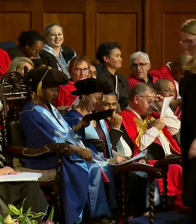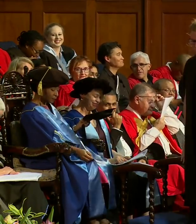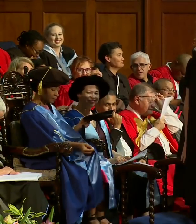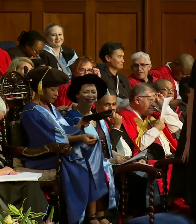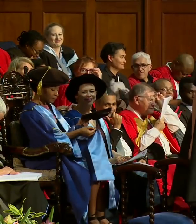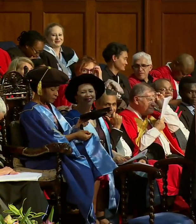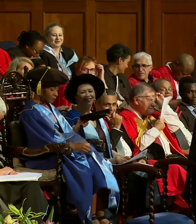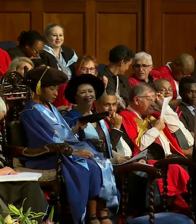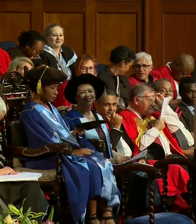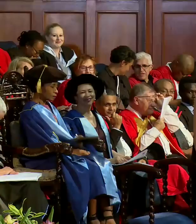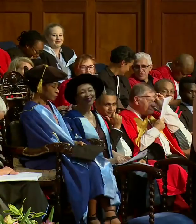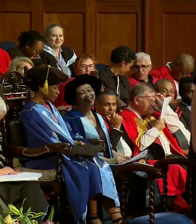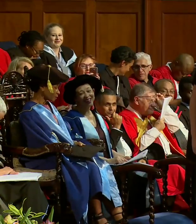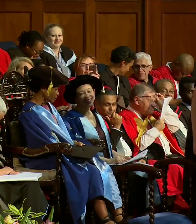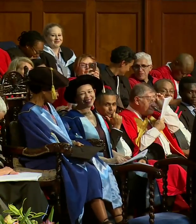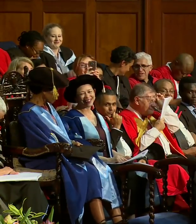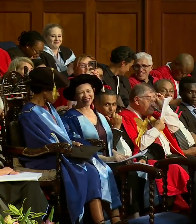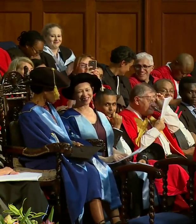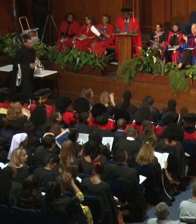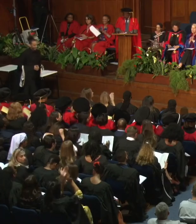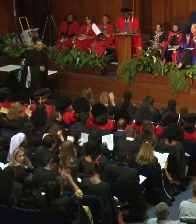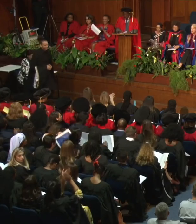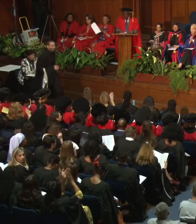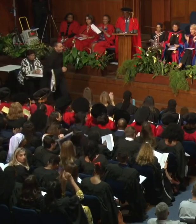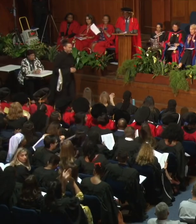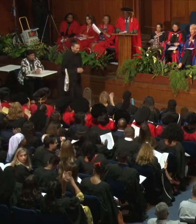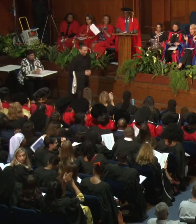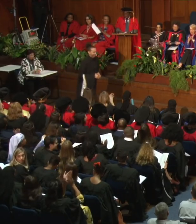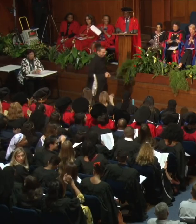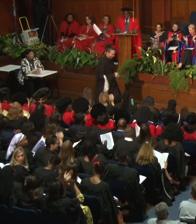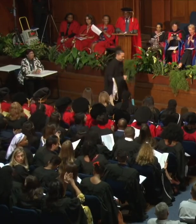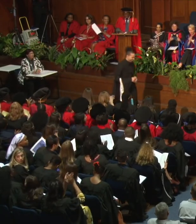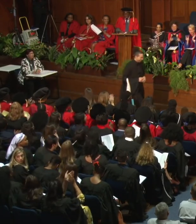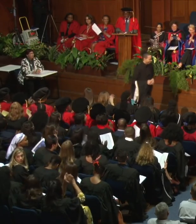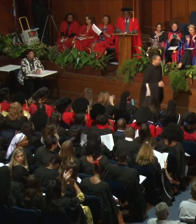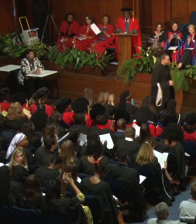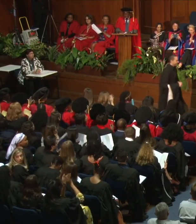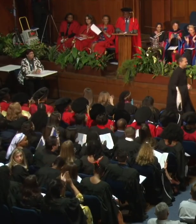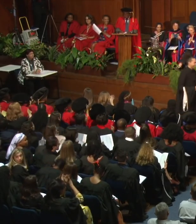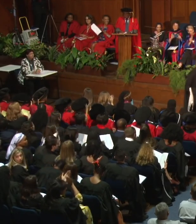Nigel Timothy Patel.